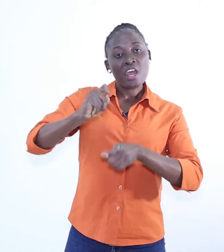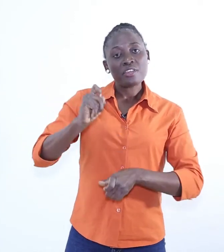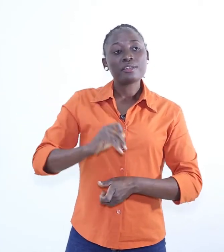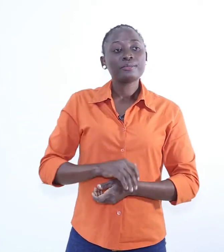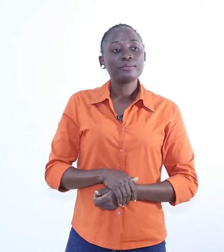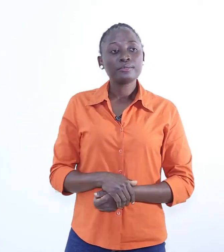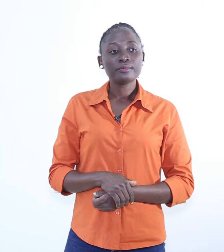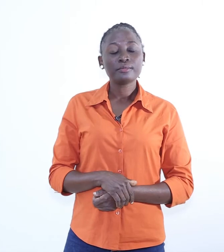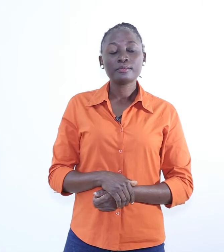February,